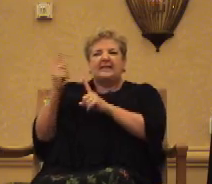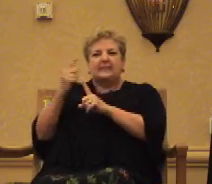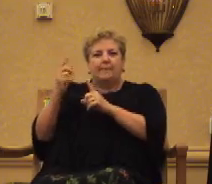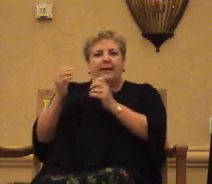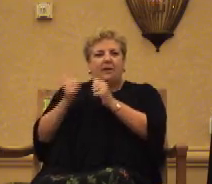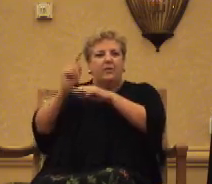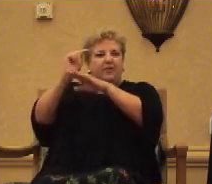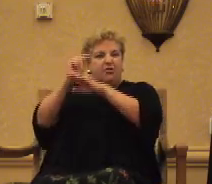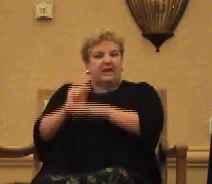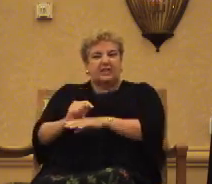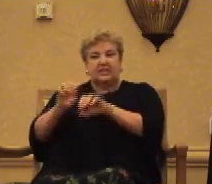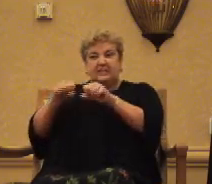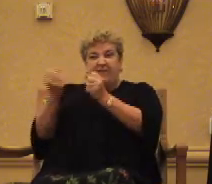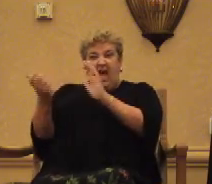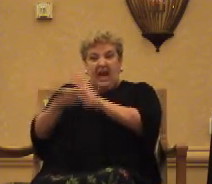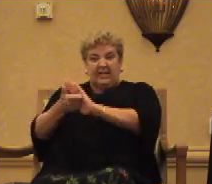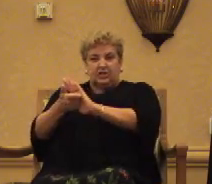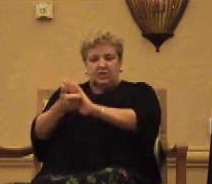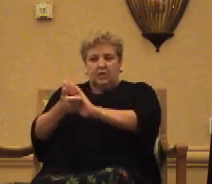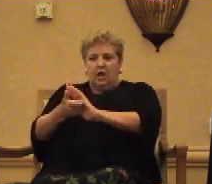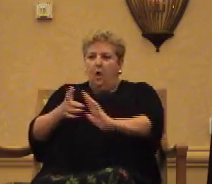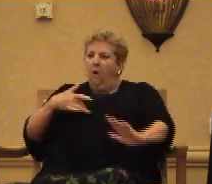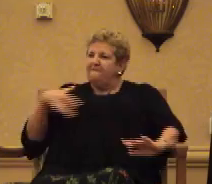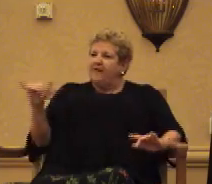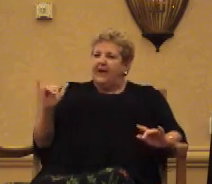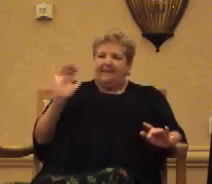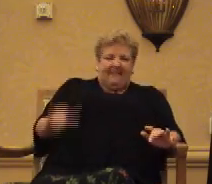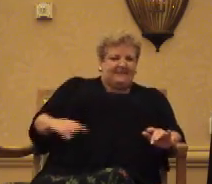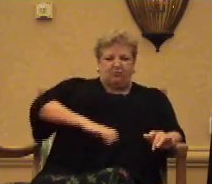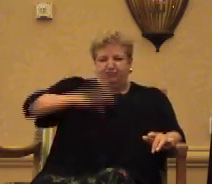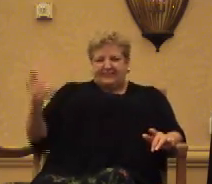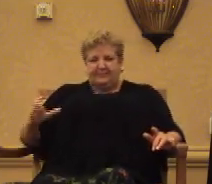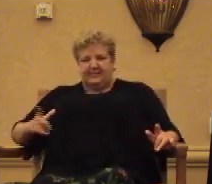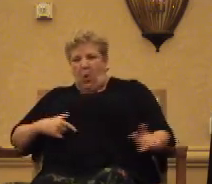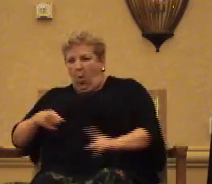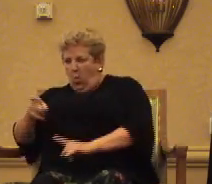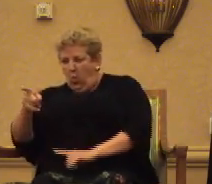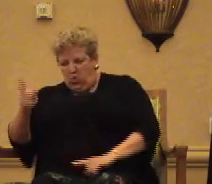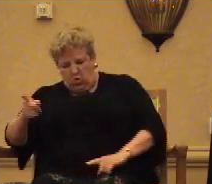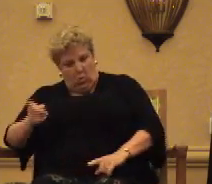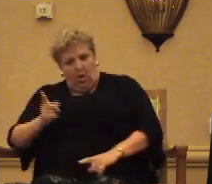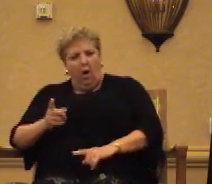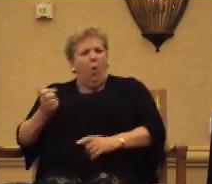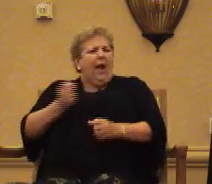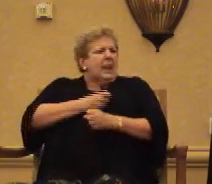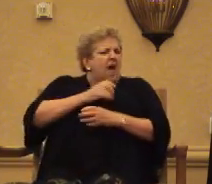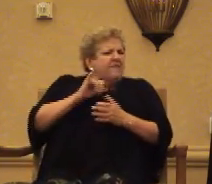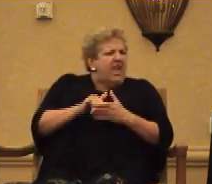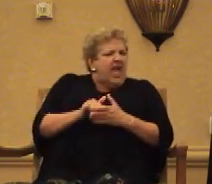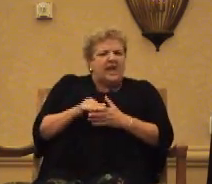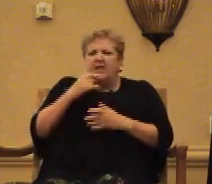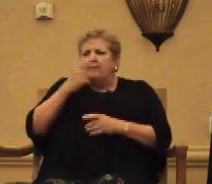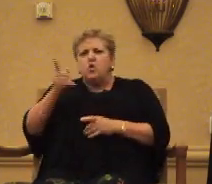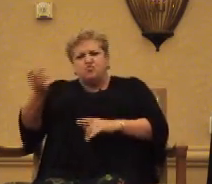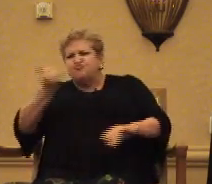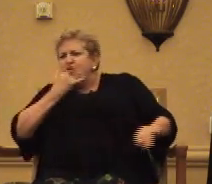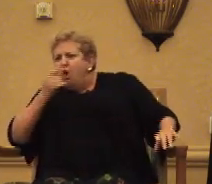Christmas. You know what I'm saying? Oh, man, I just loved it. Oh, you know what? There's